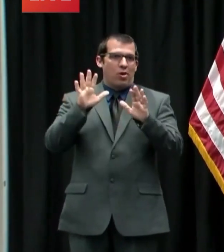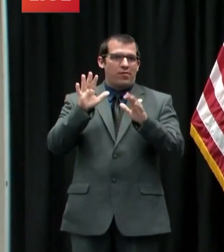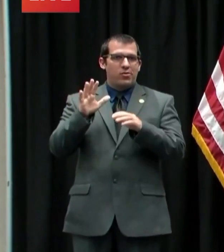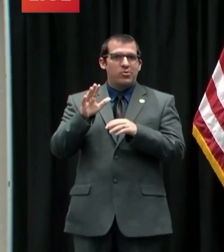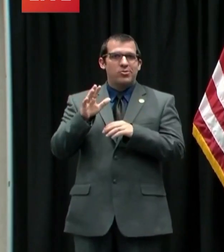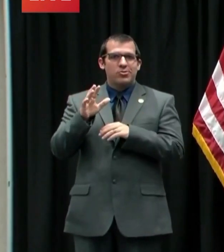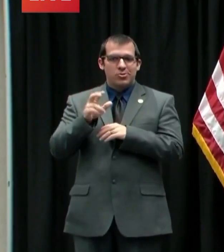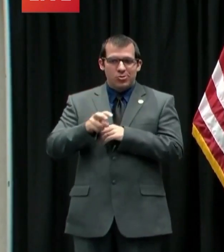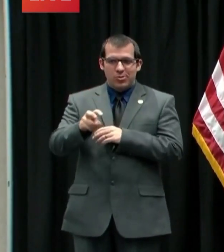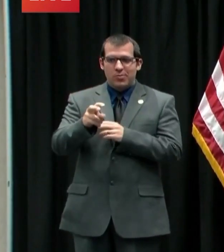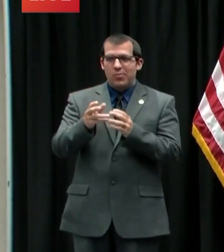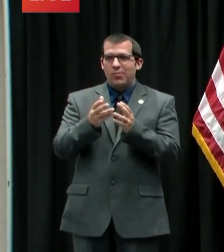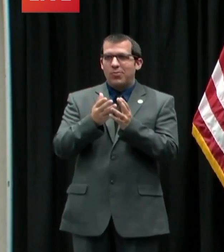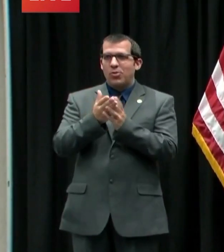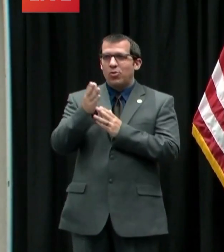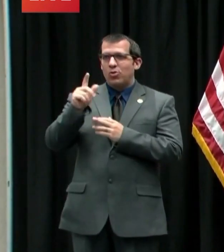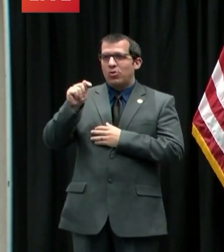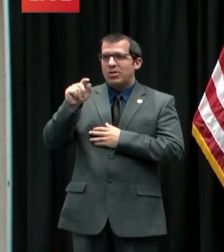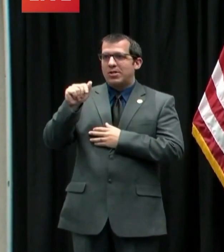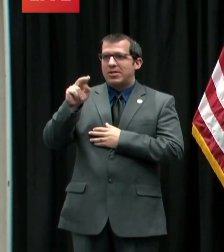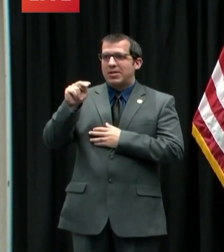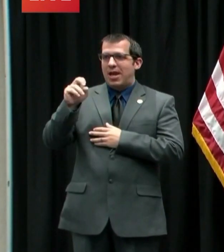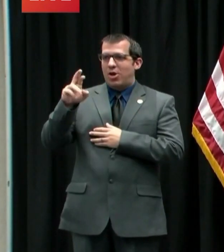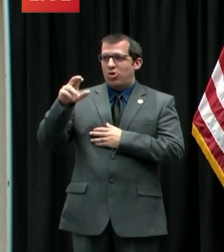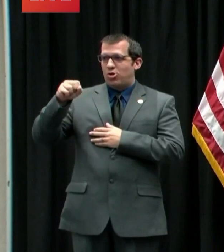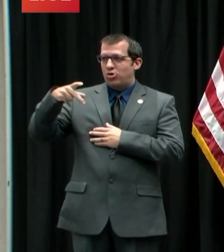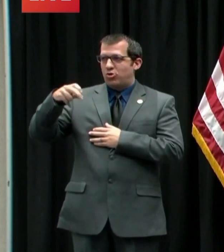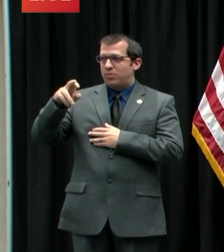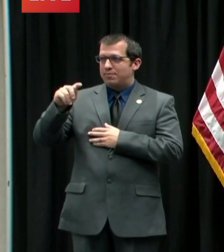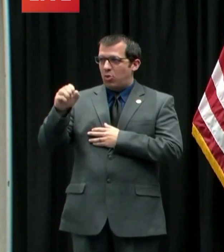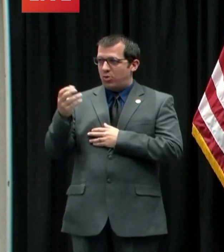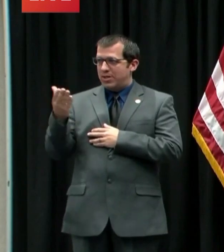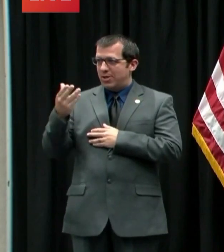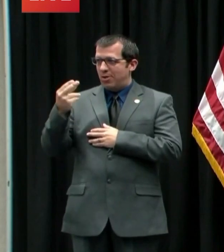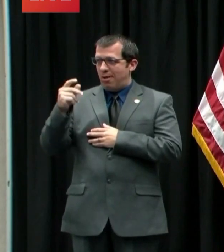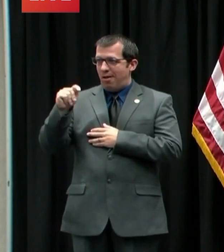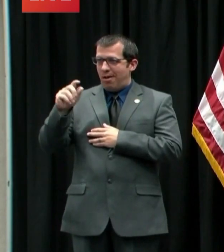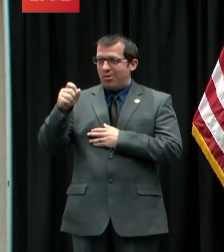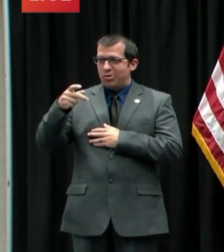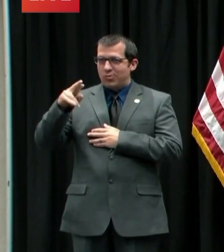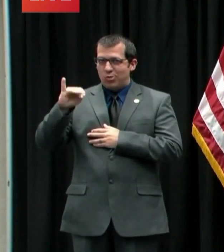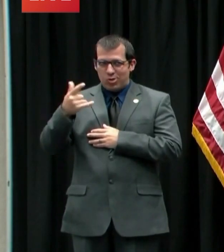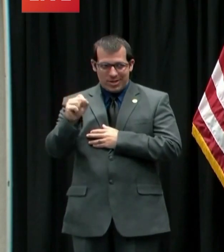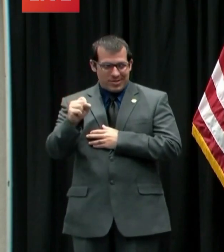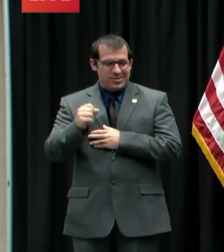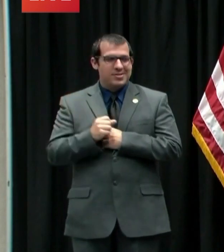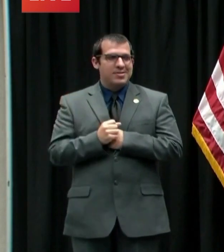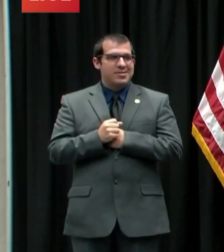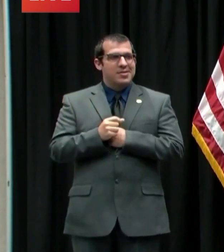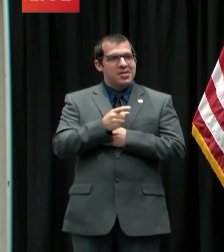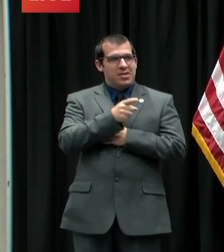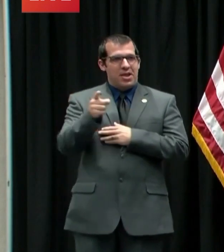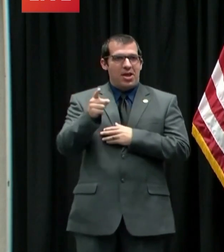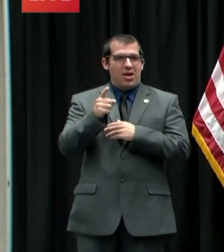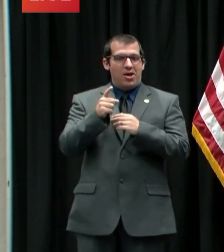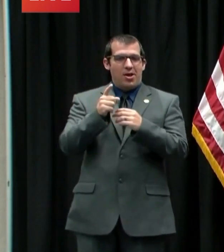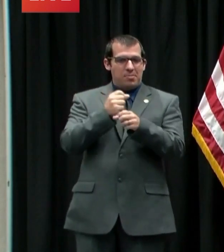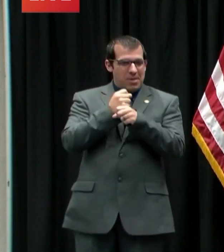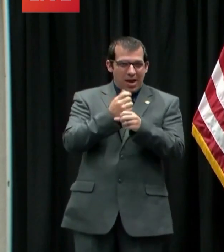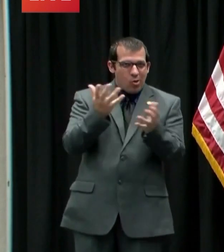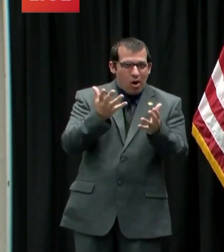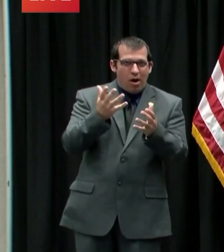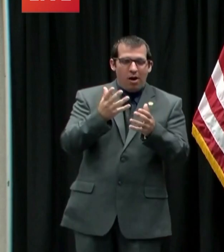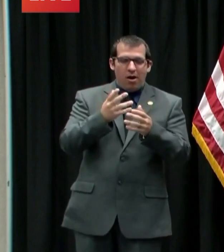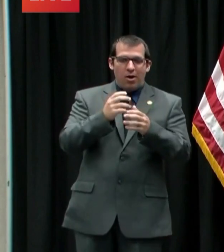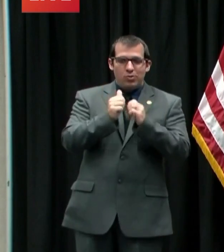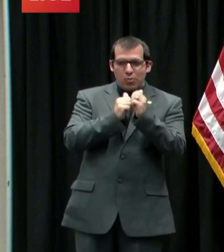trip through Tanner Sports here in Hot Springs that are making not only sporting equipment